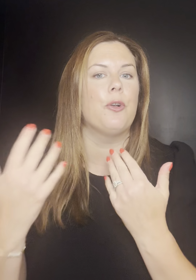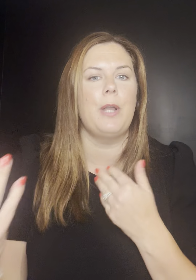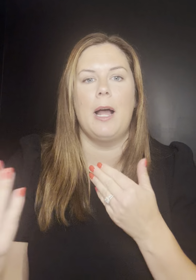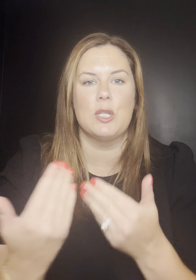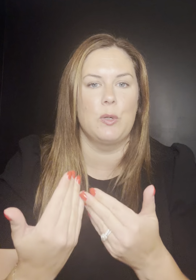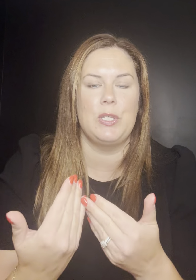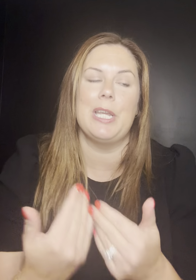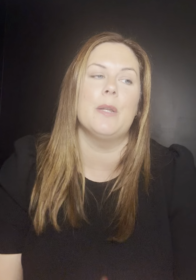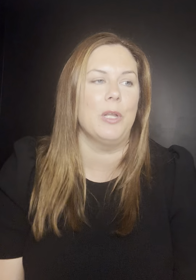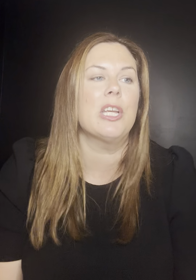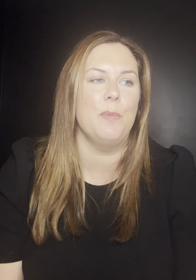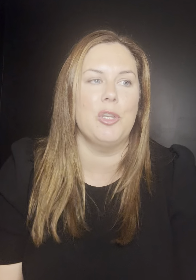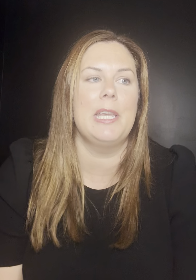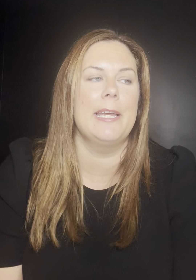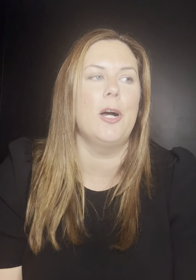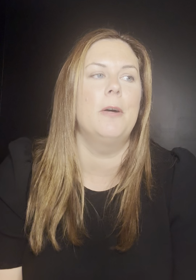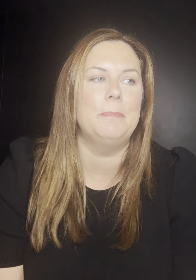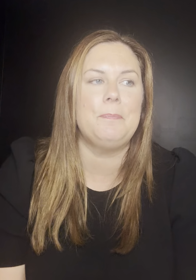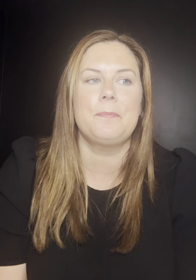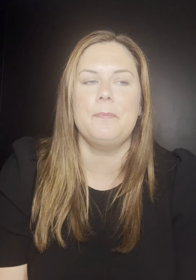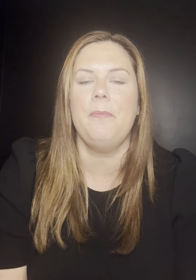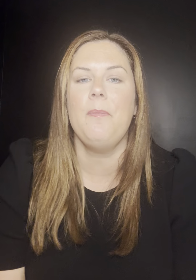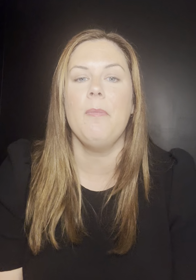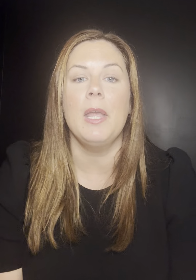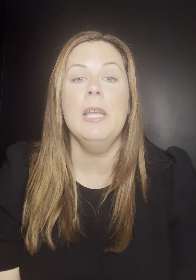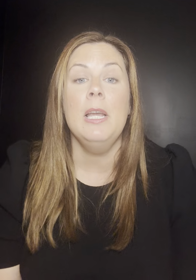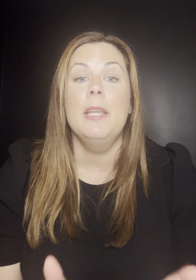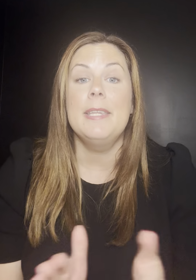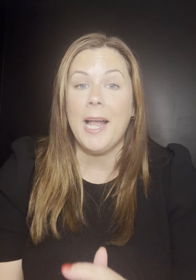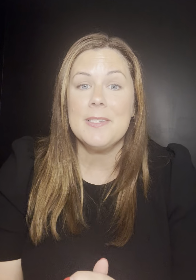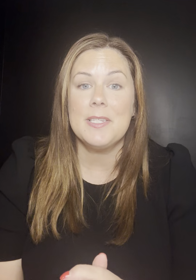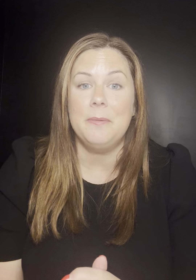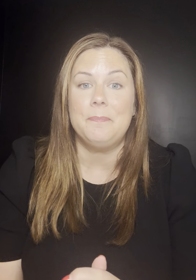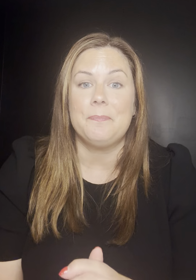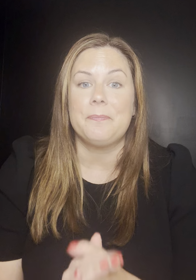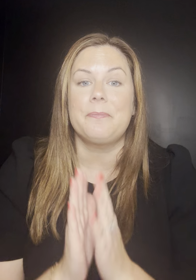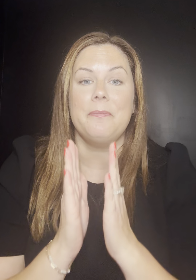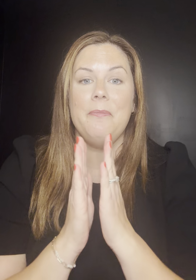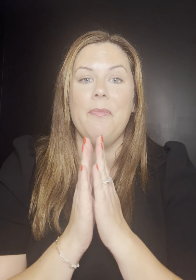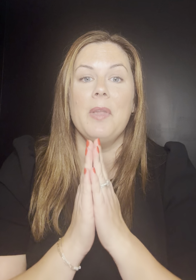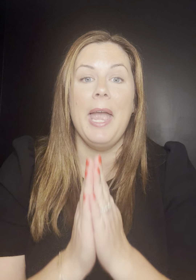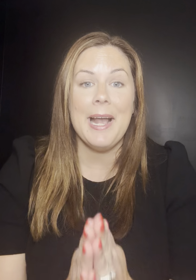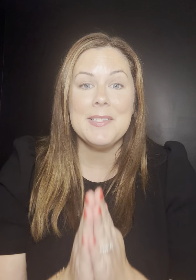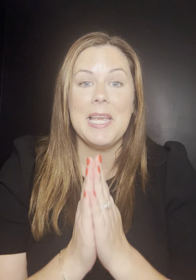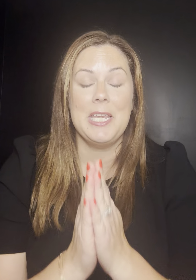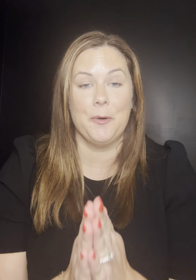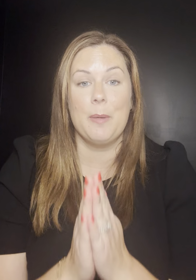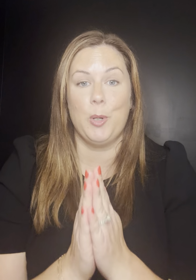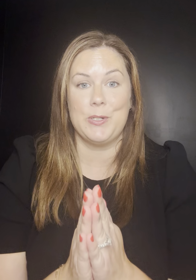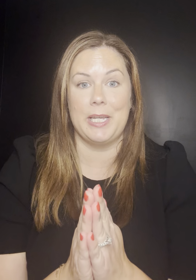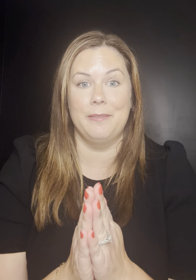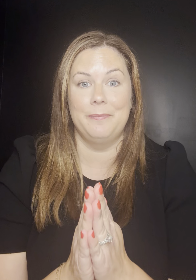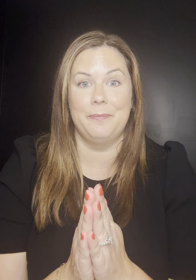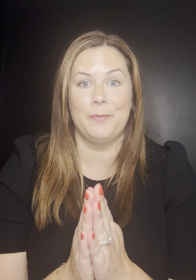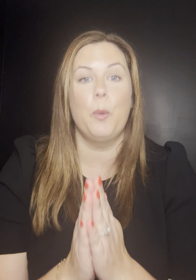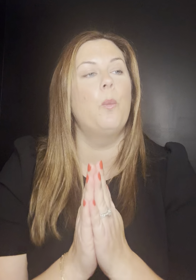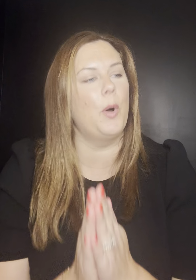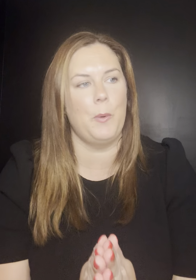not associated with the community at all. Next, as a hearing person, what do I need